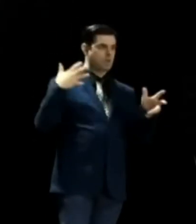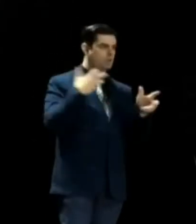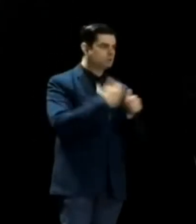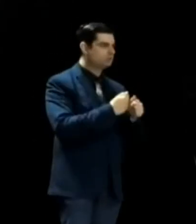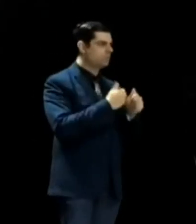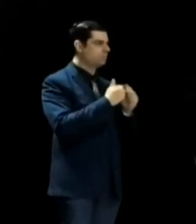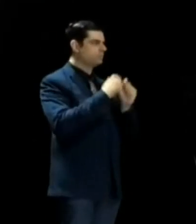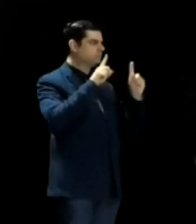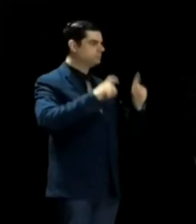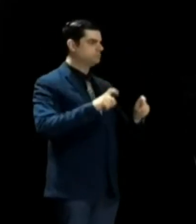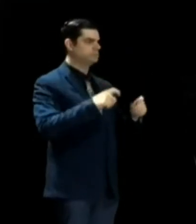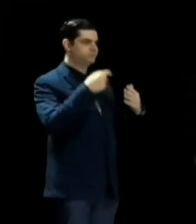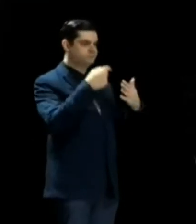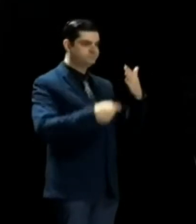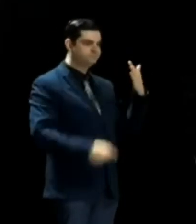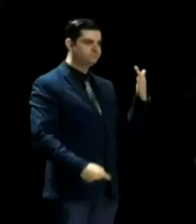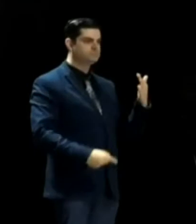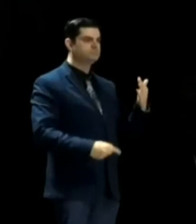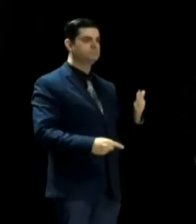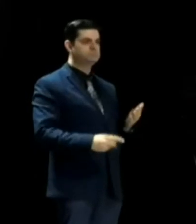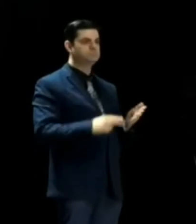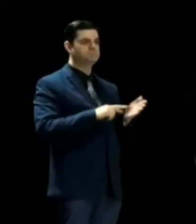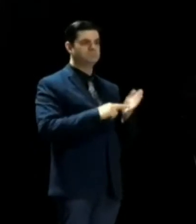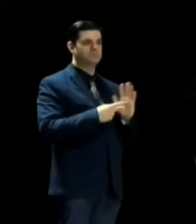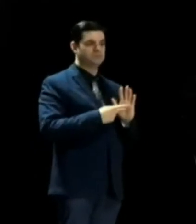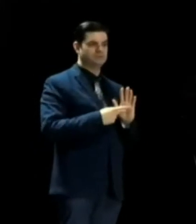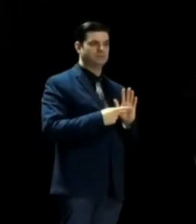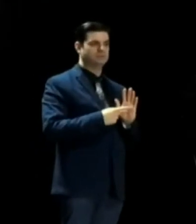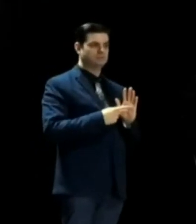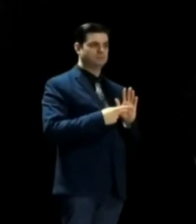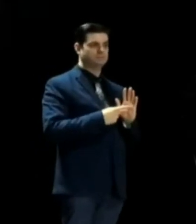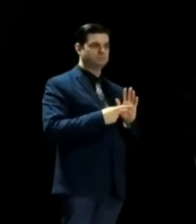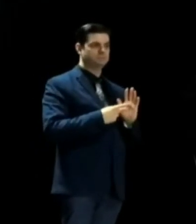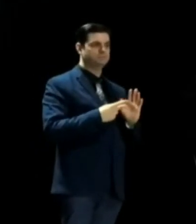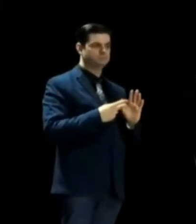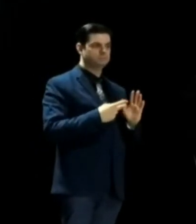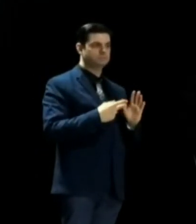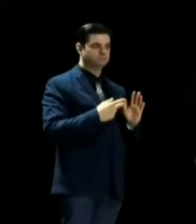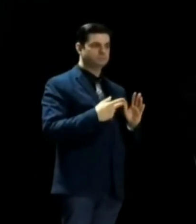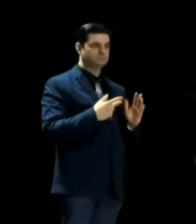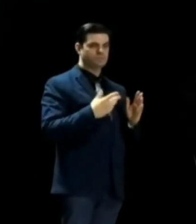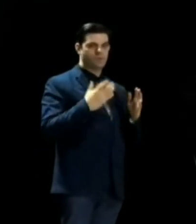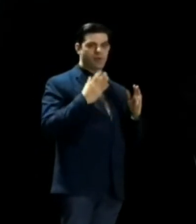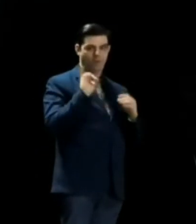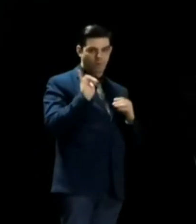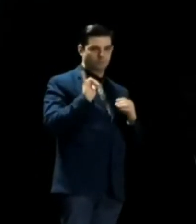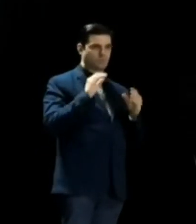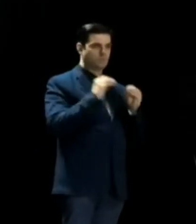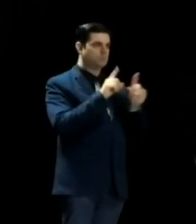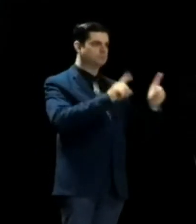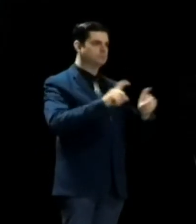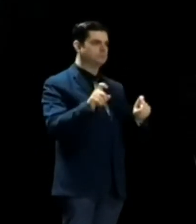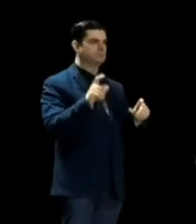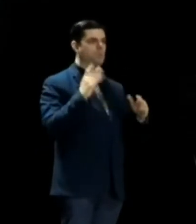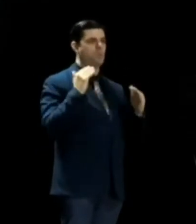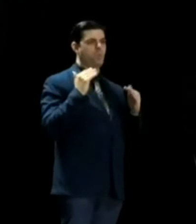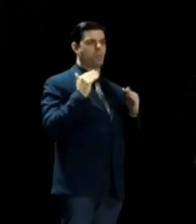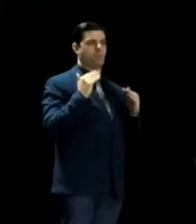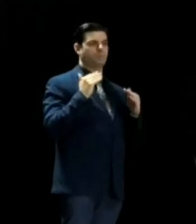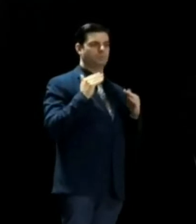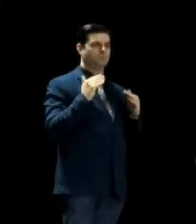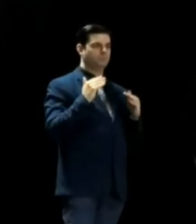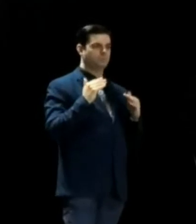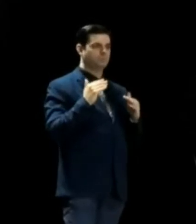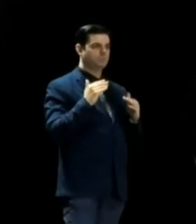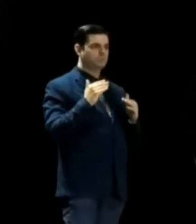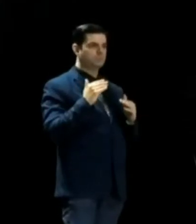that may lead to more asymptomatic positives that we've never really been able to identify before, which will